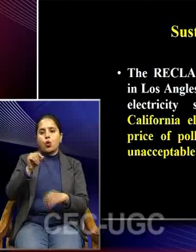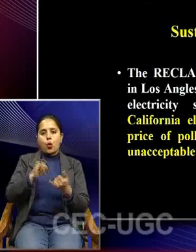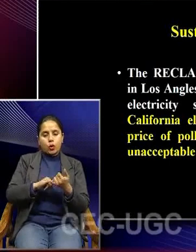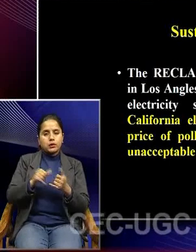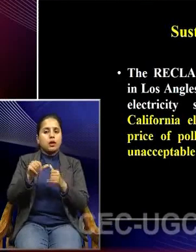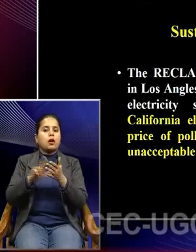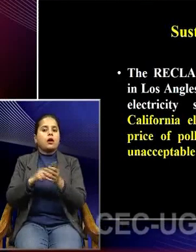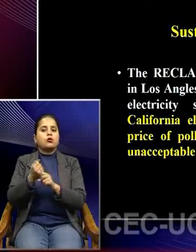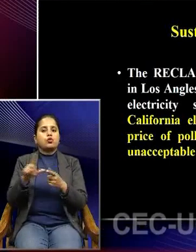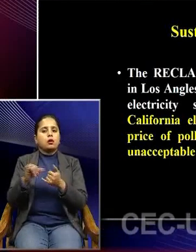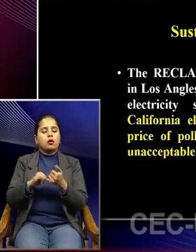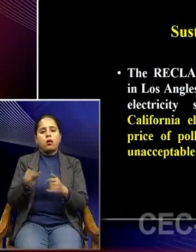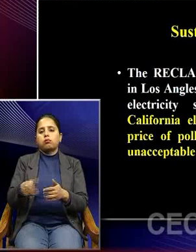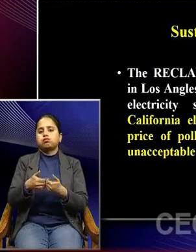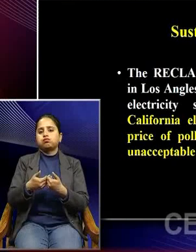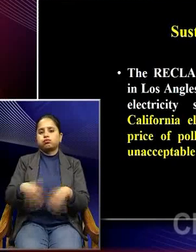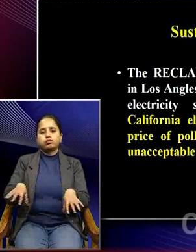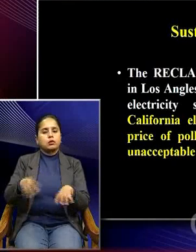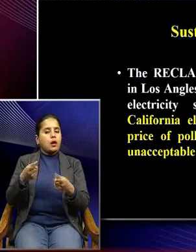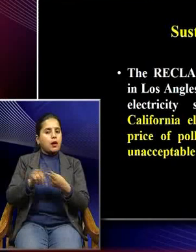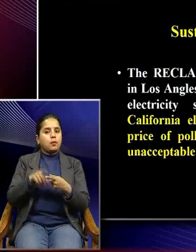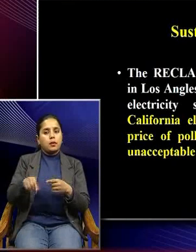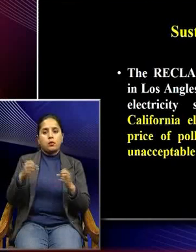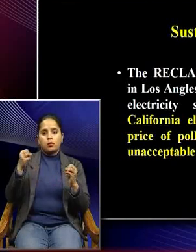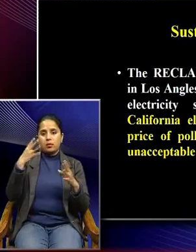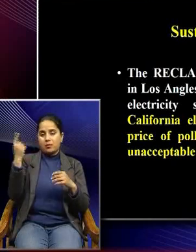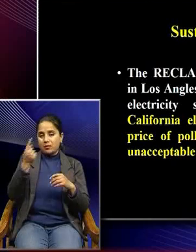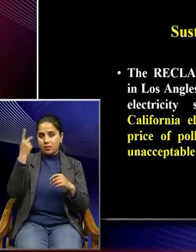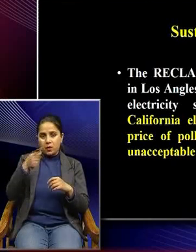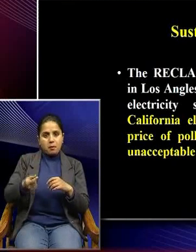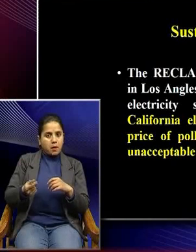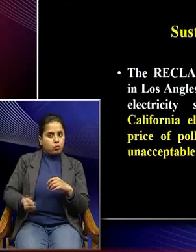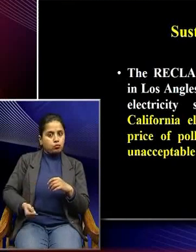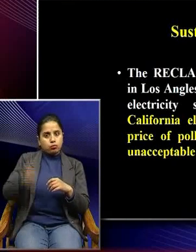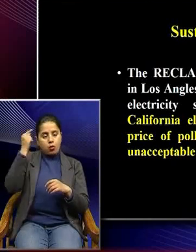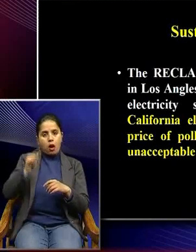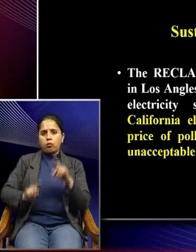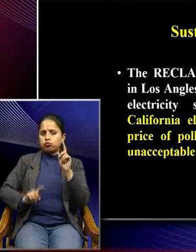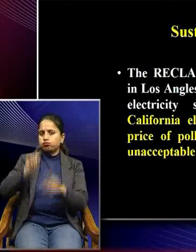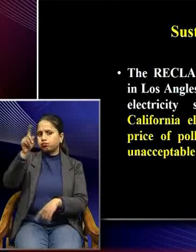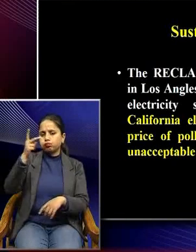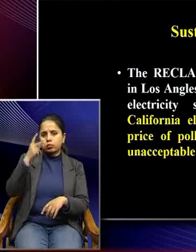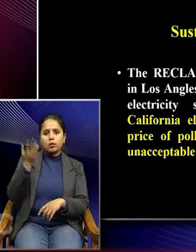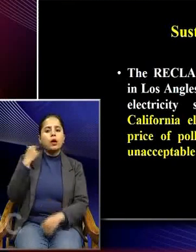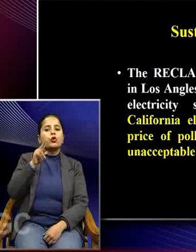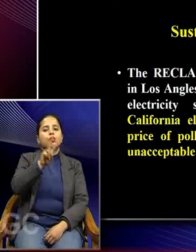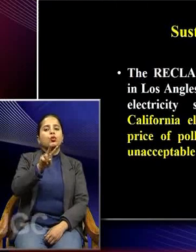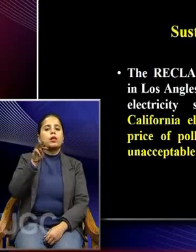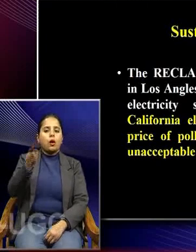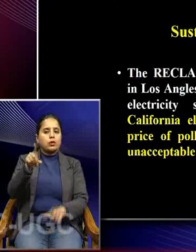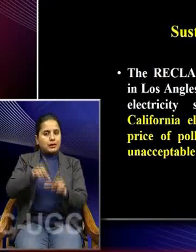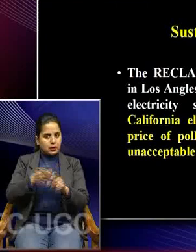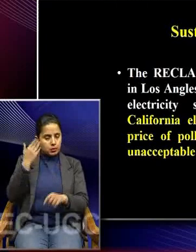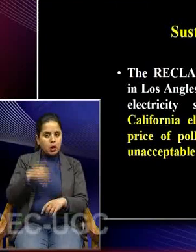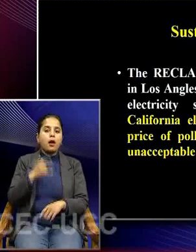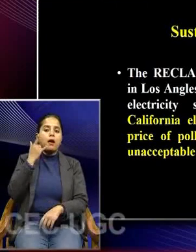also fell apart when the price of electricity price or shooted up during 2000.